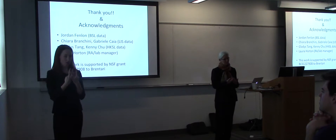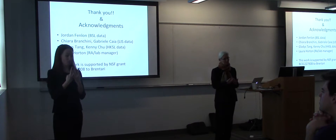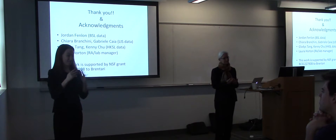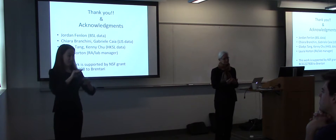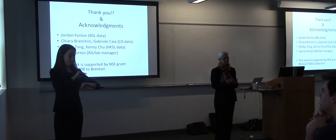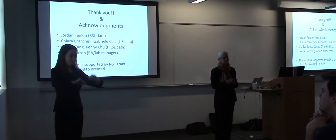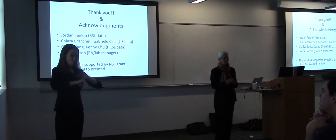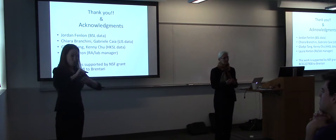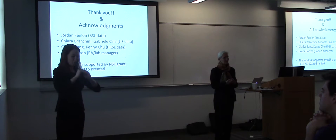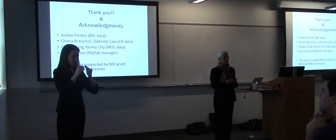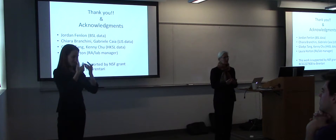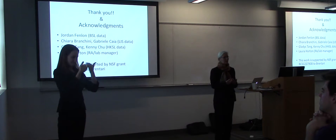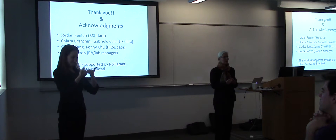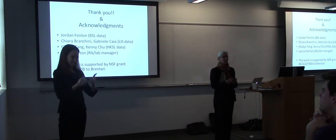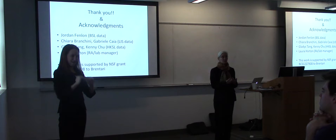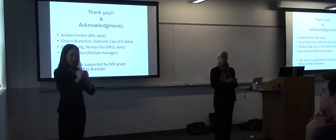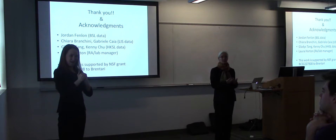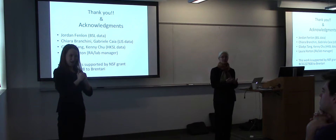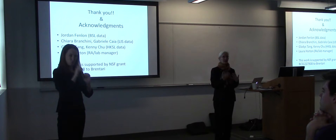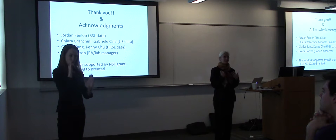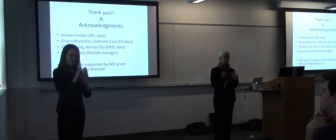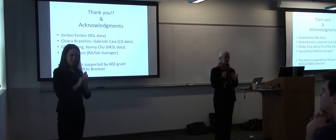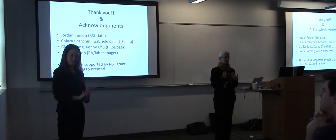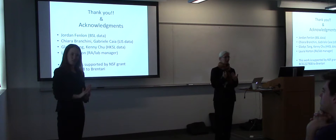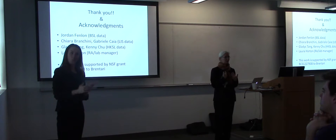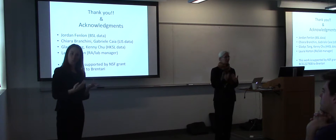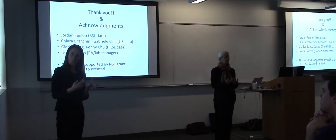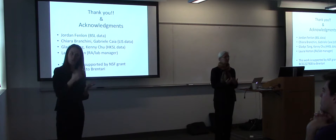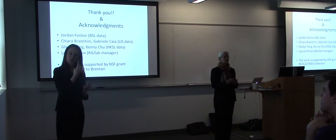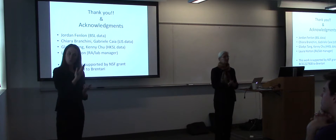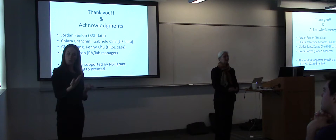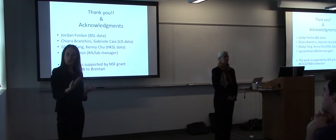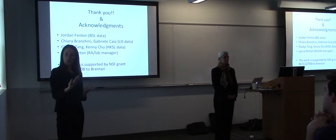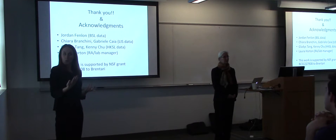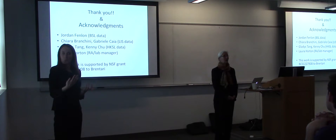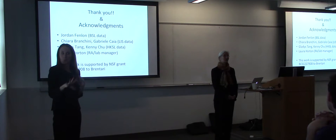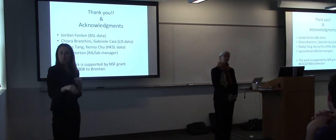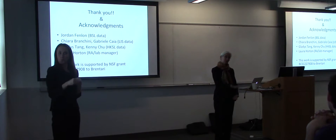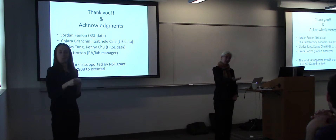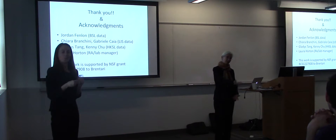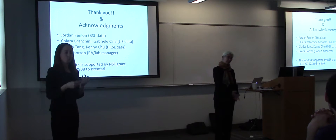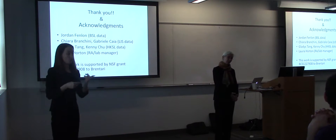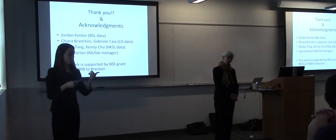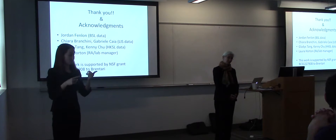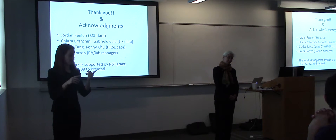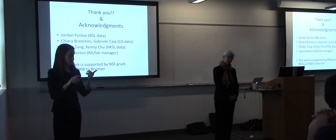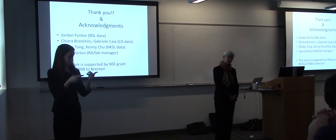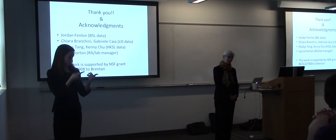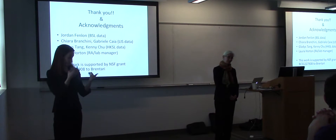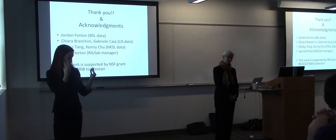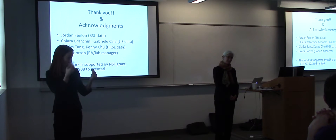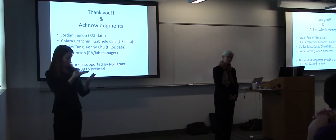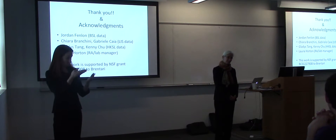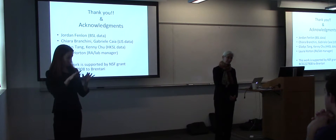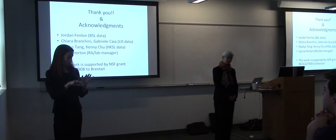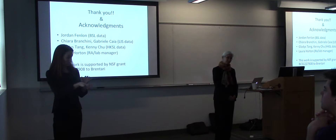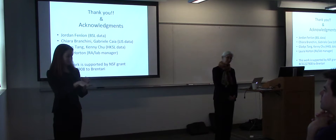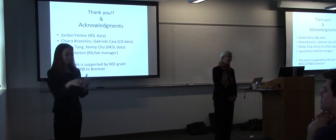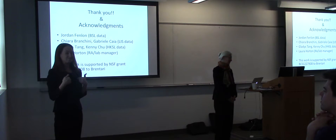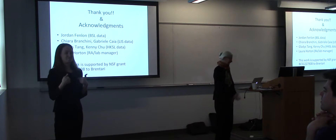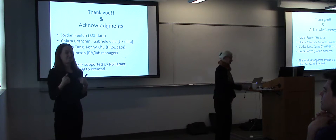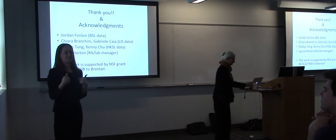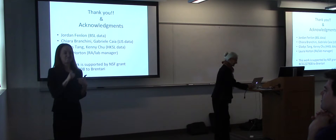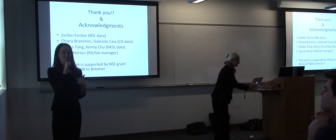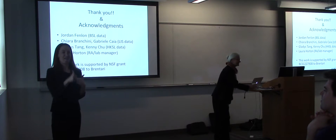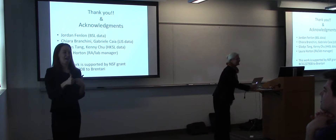as well. That's the only thing I can think of, but there certainly might be others. Do you have some thoughts? Not